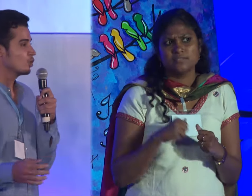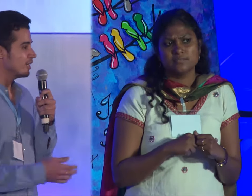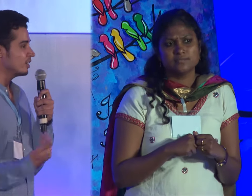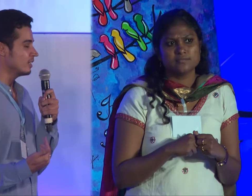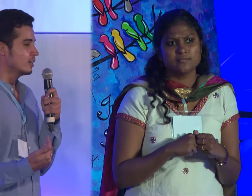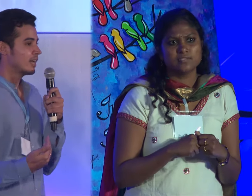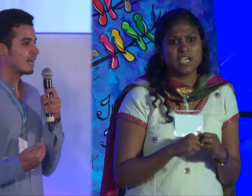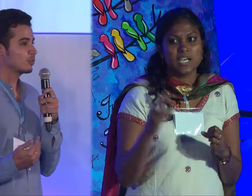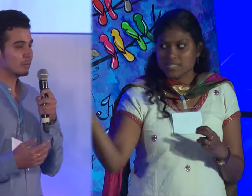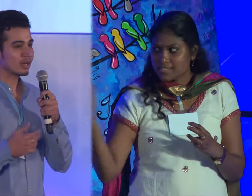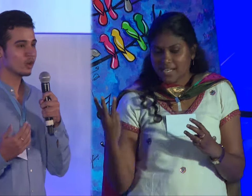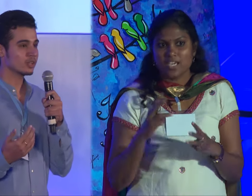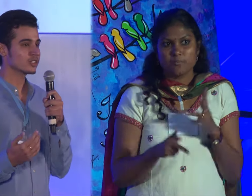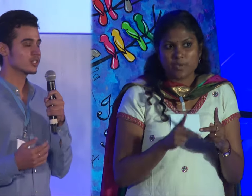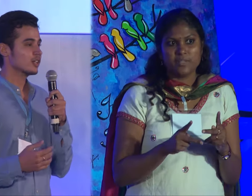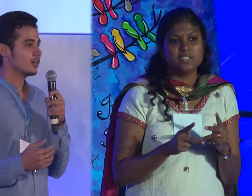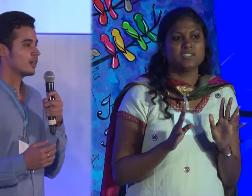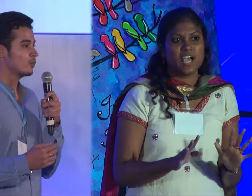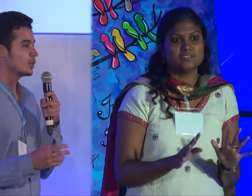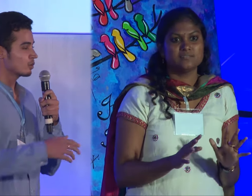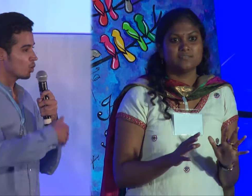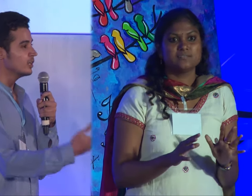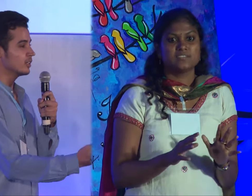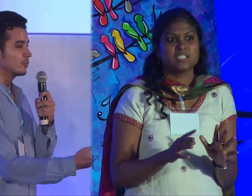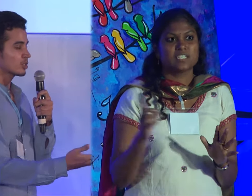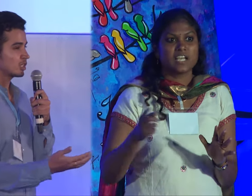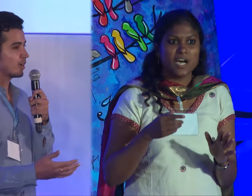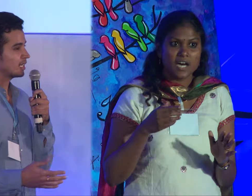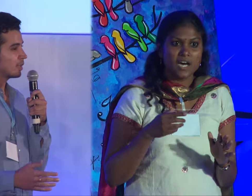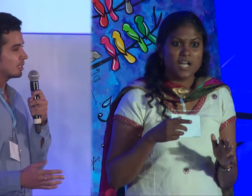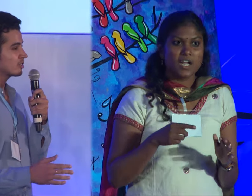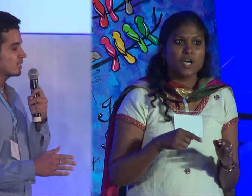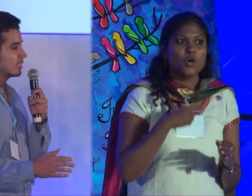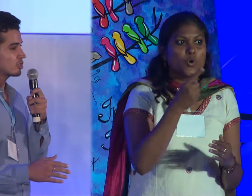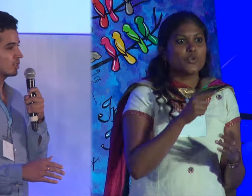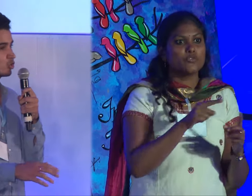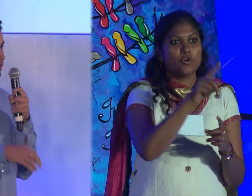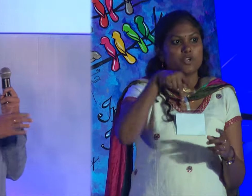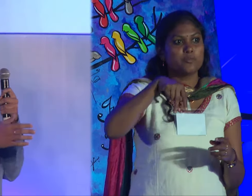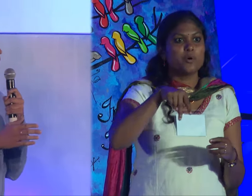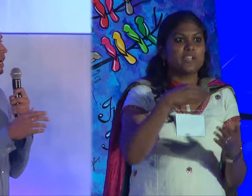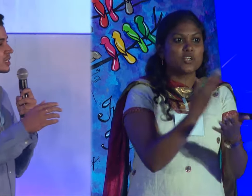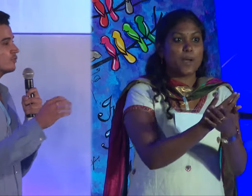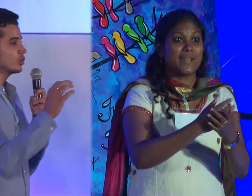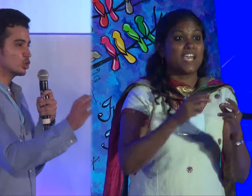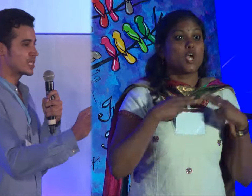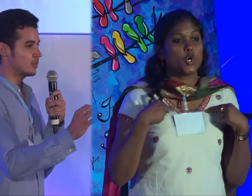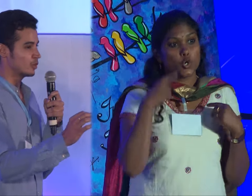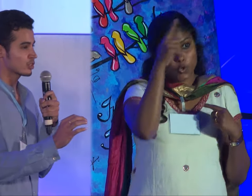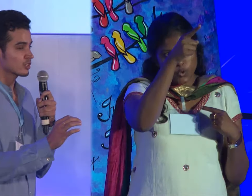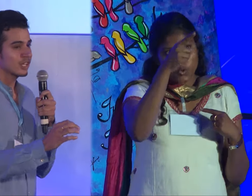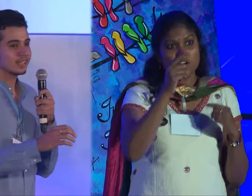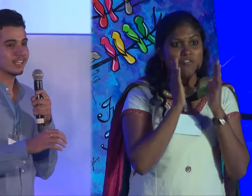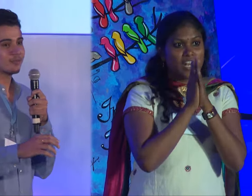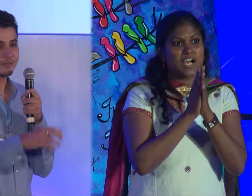this? So we three and the people along with us, we are going in the process of filing a public interest litigation in the Supreme Court, asking for 2